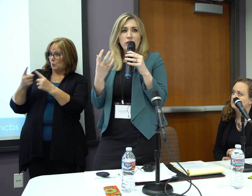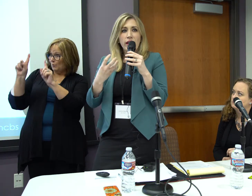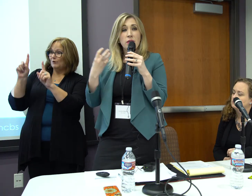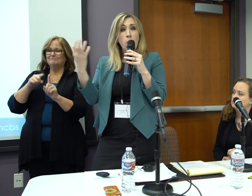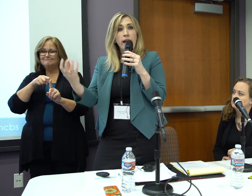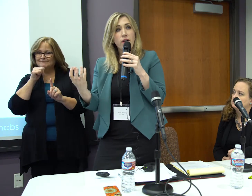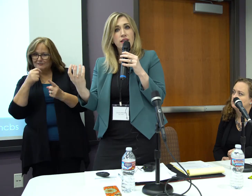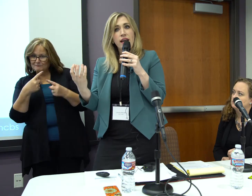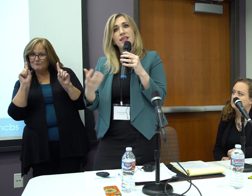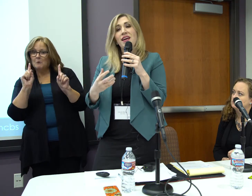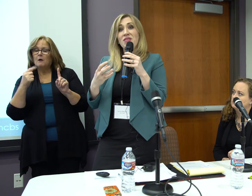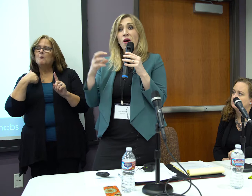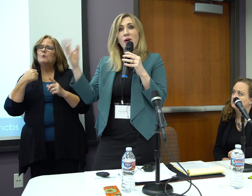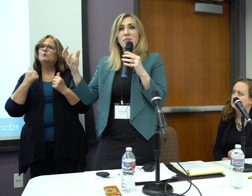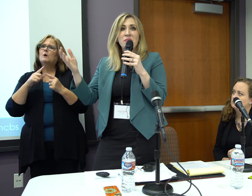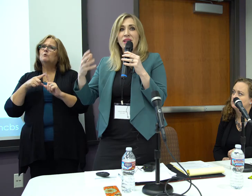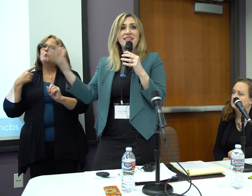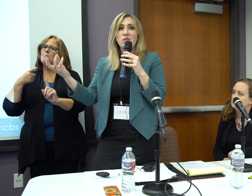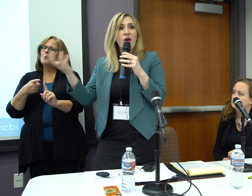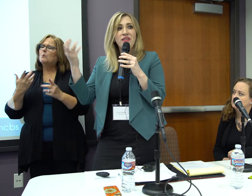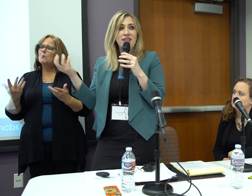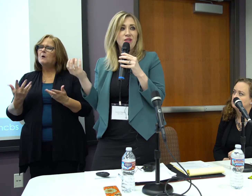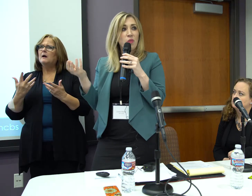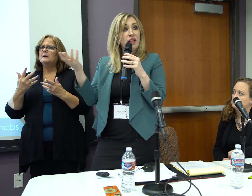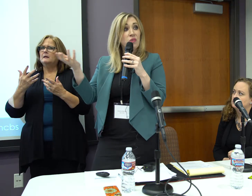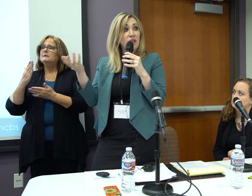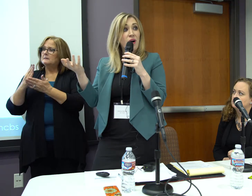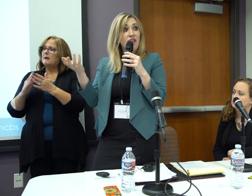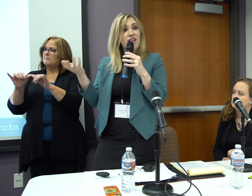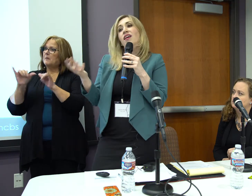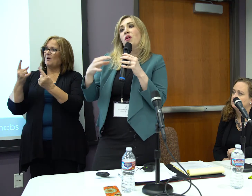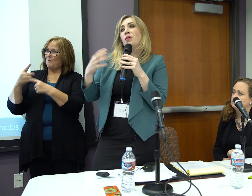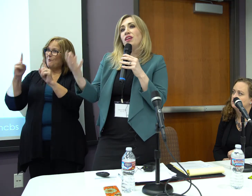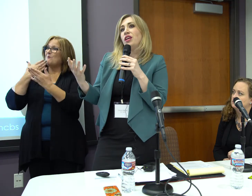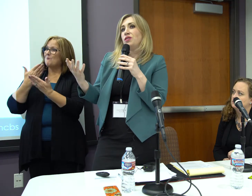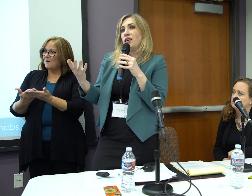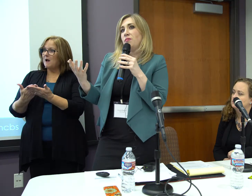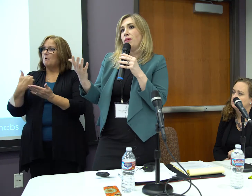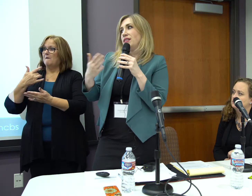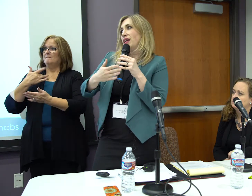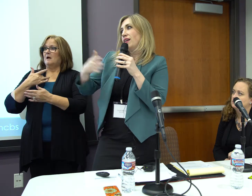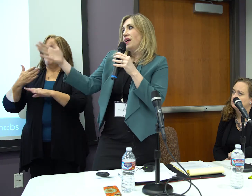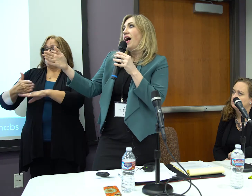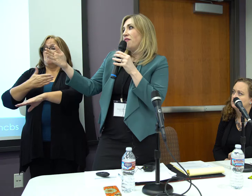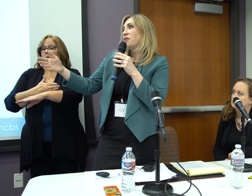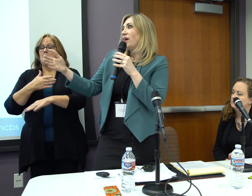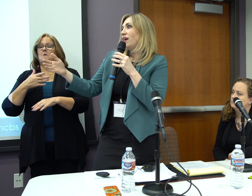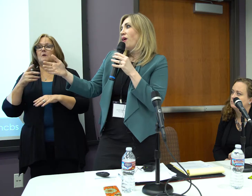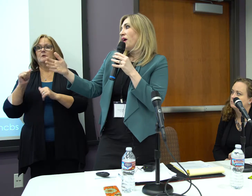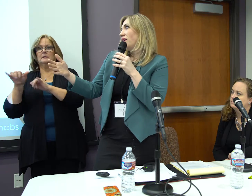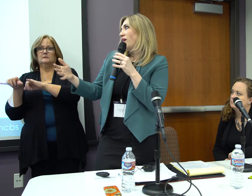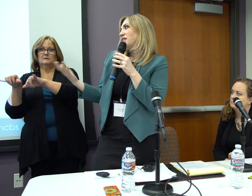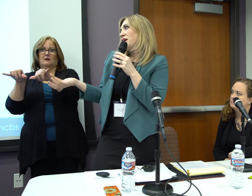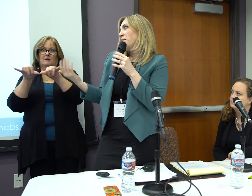criteria that we tried to point out today, is that there are places where all these things are working really well and where we think changes can be made to get